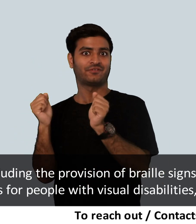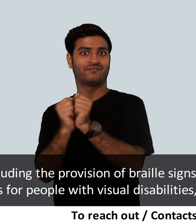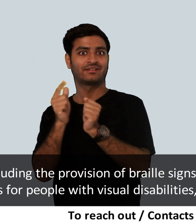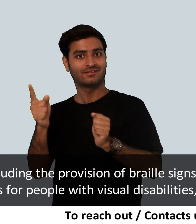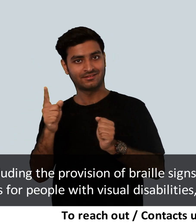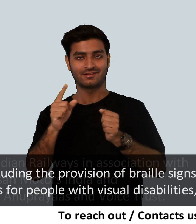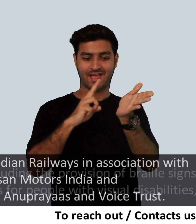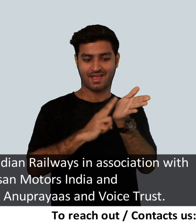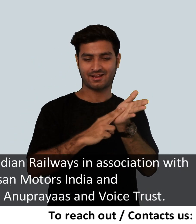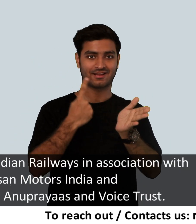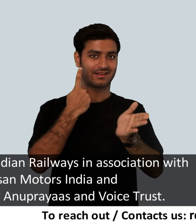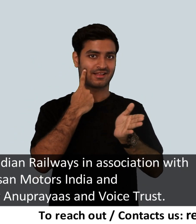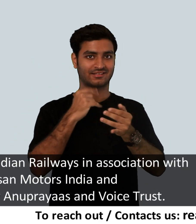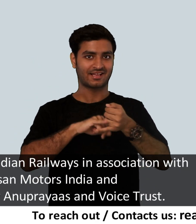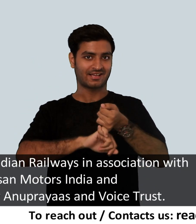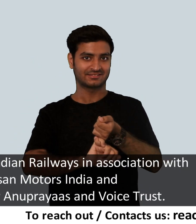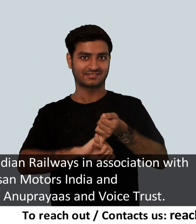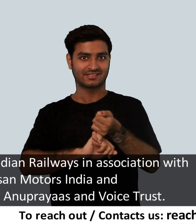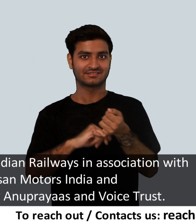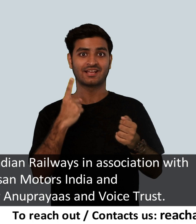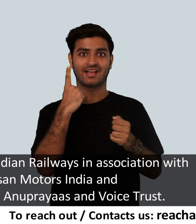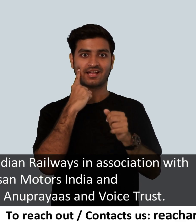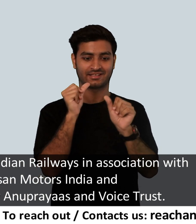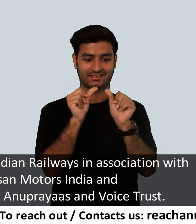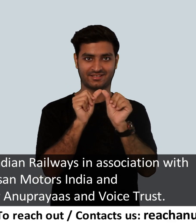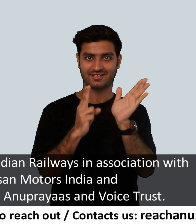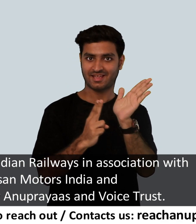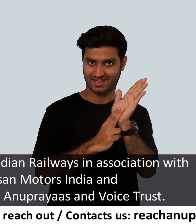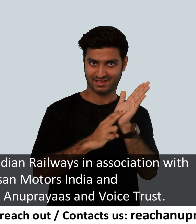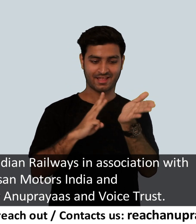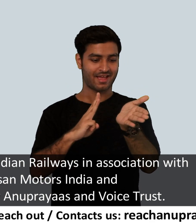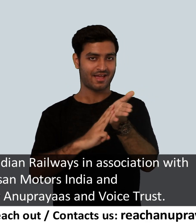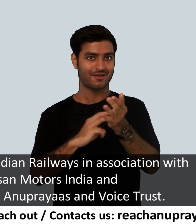disabilities, was driven by Indian Railways in collaboration with